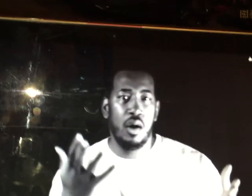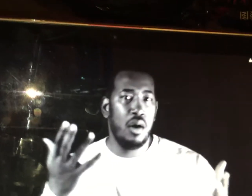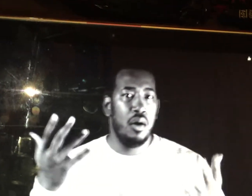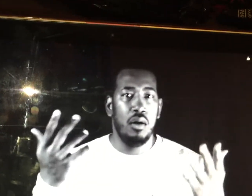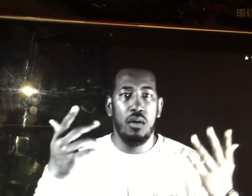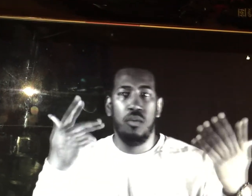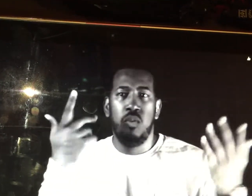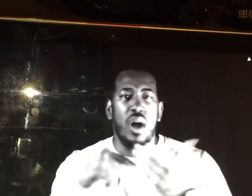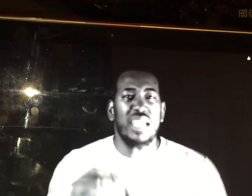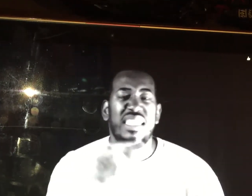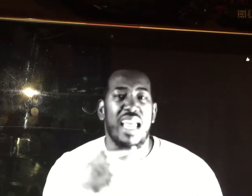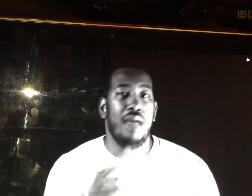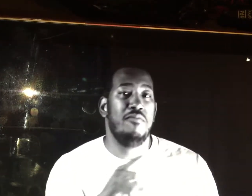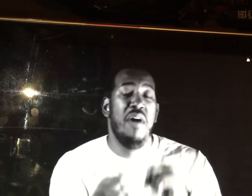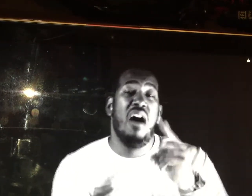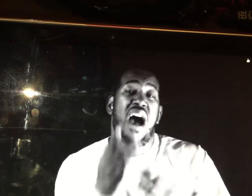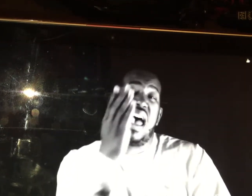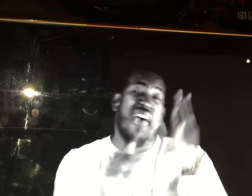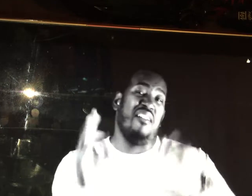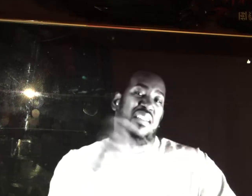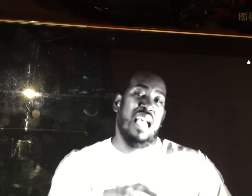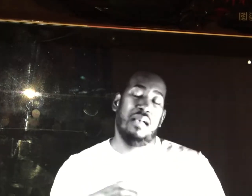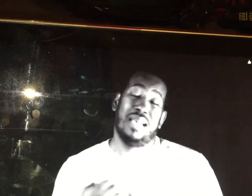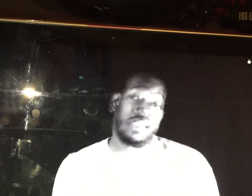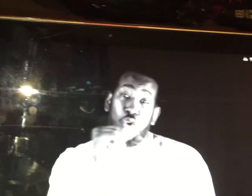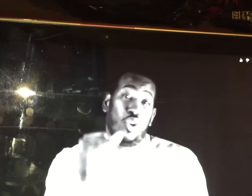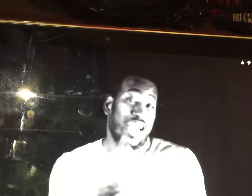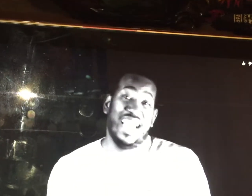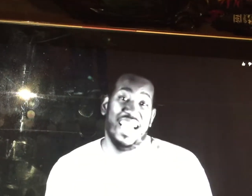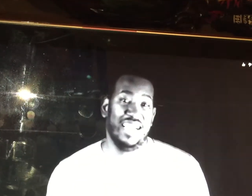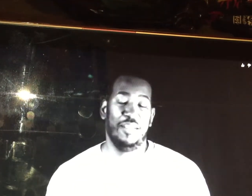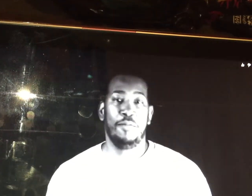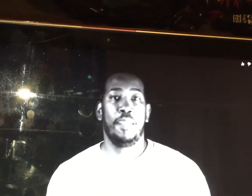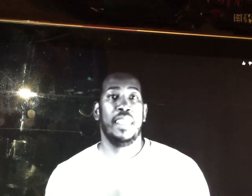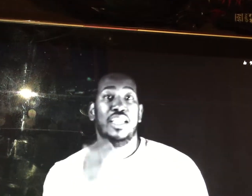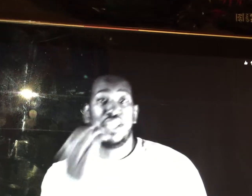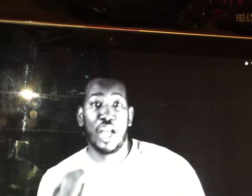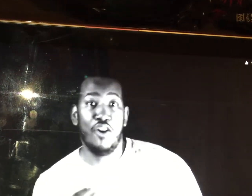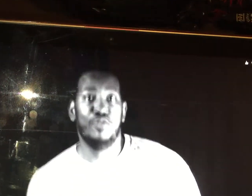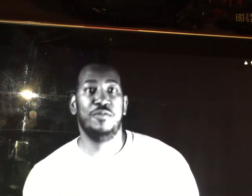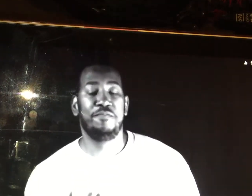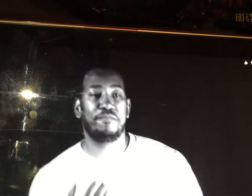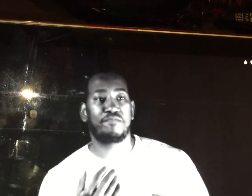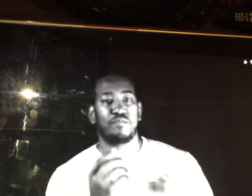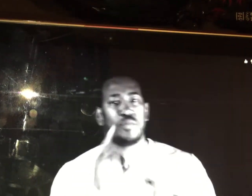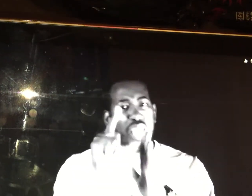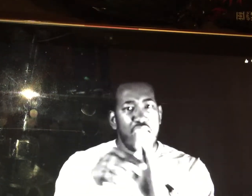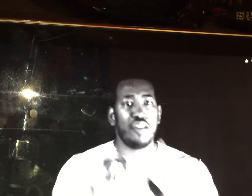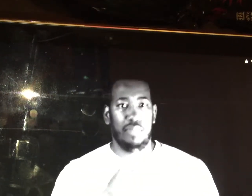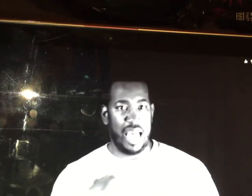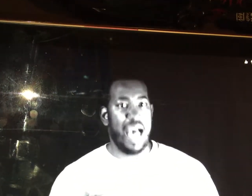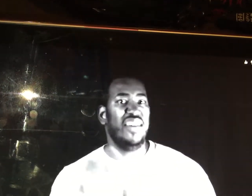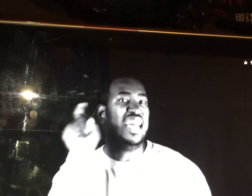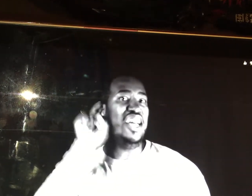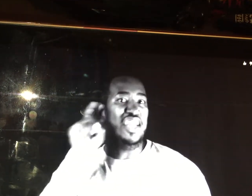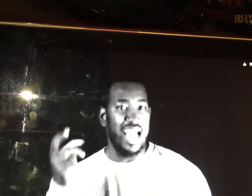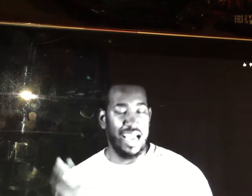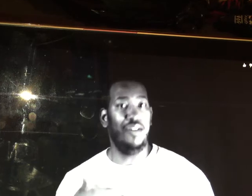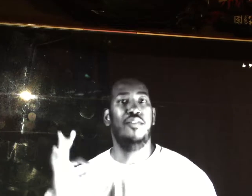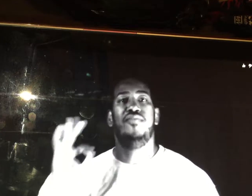wanted to hear the emotions. I wanted to hear what was going on. But at that time, I just couldn't. So later